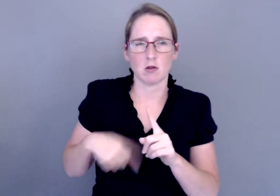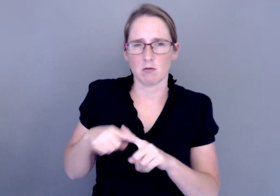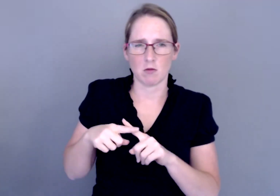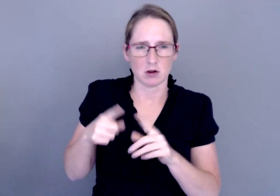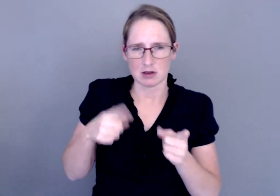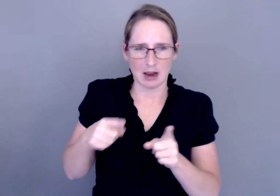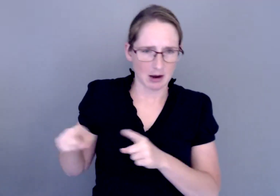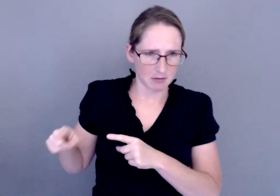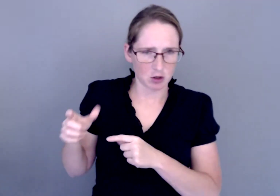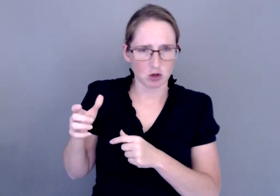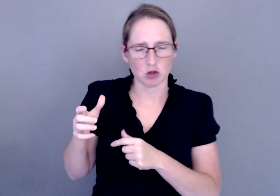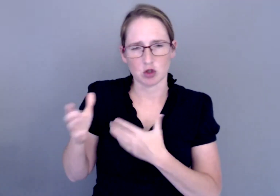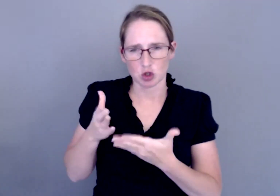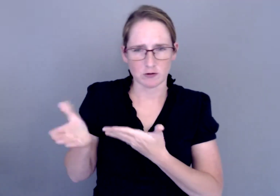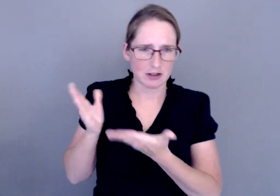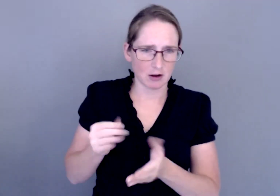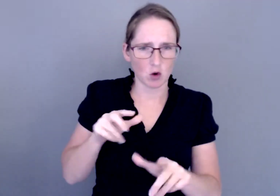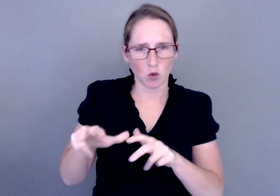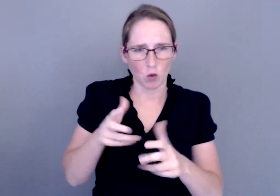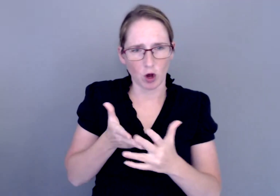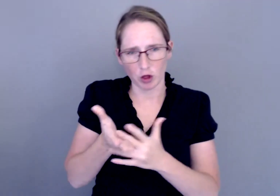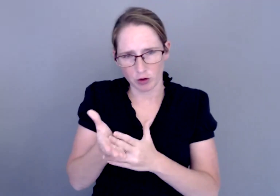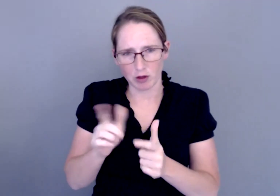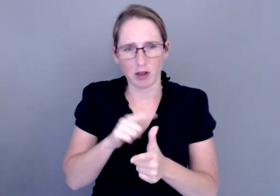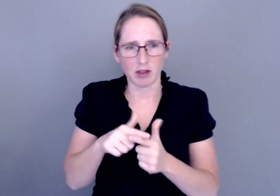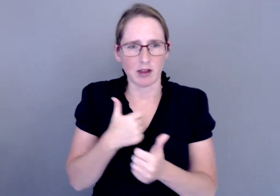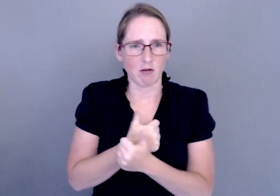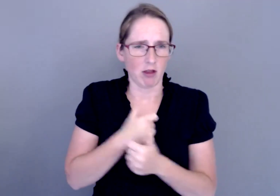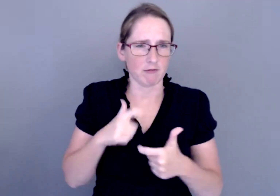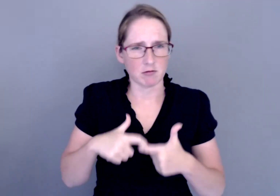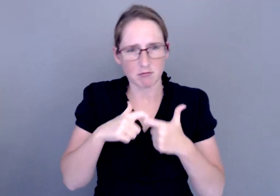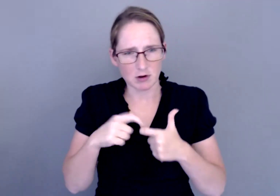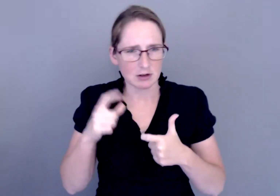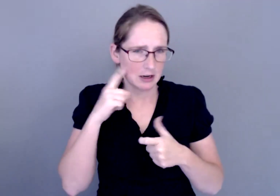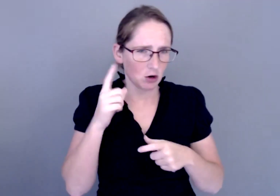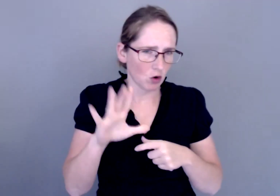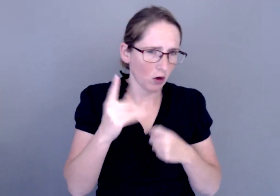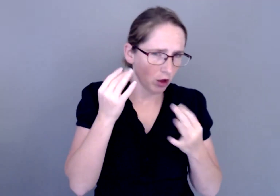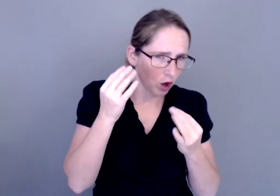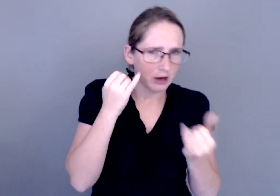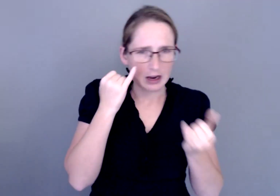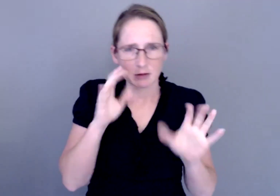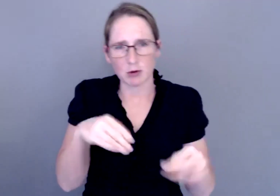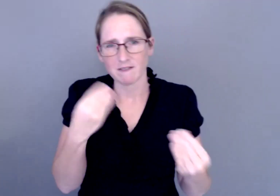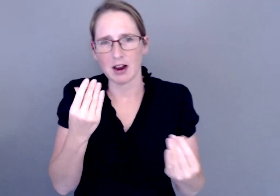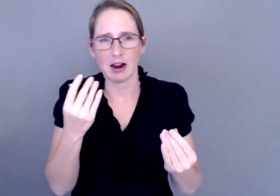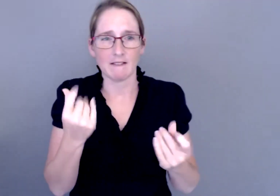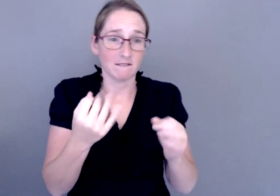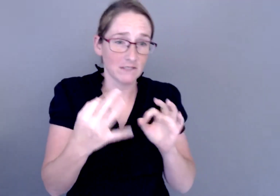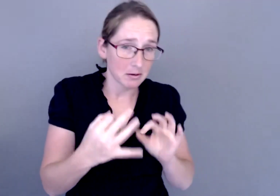service delivery and then kind of walk through those things. And then I would love to kind of pause and hear thoughts and ideas and get feedback or